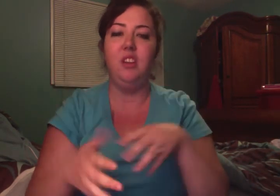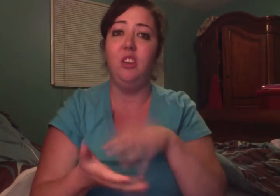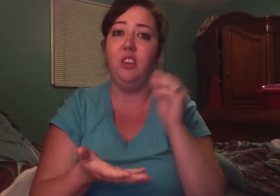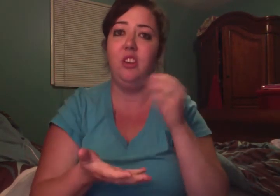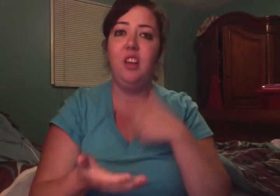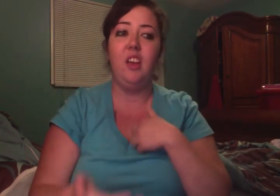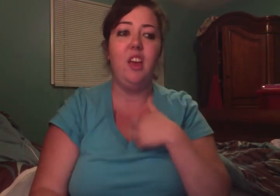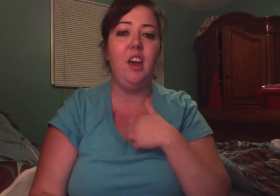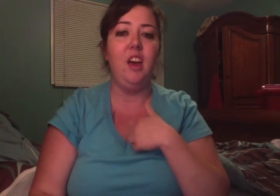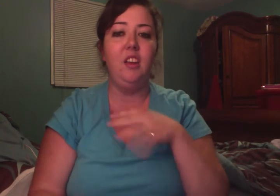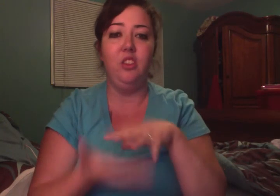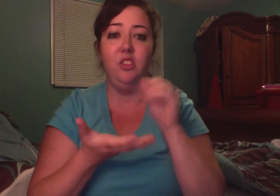learn. I learned